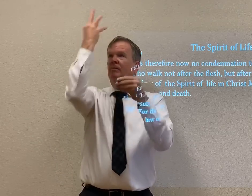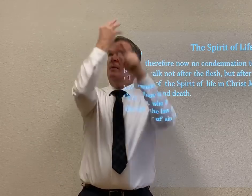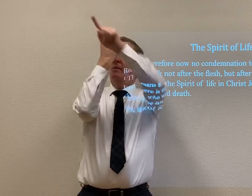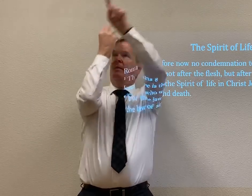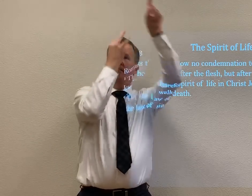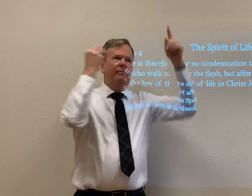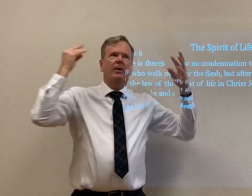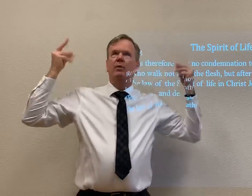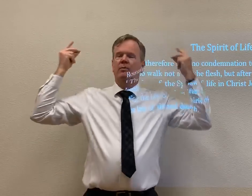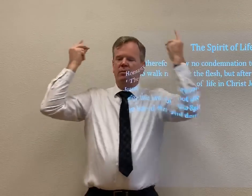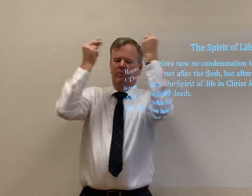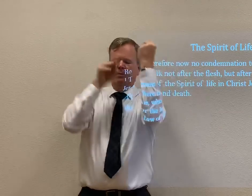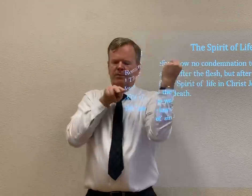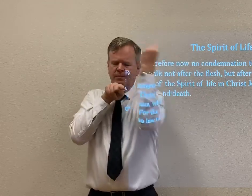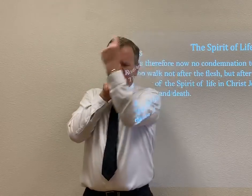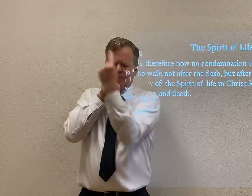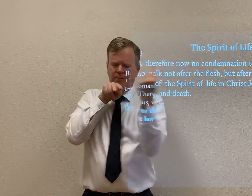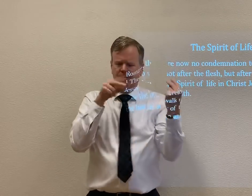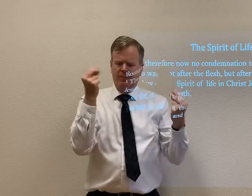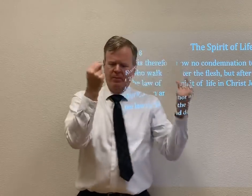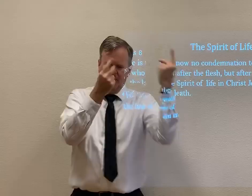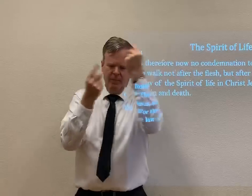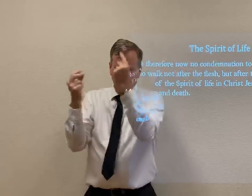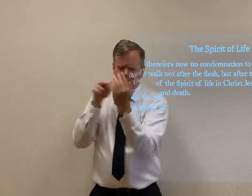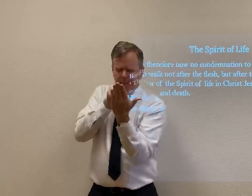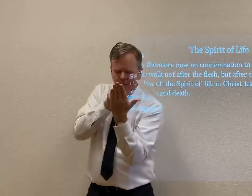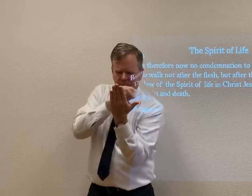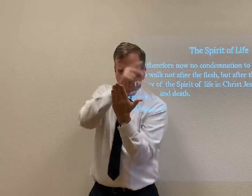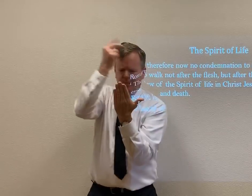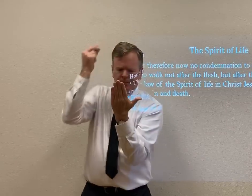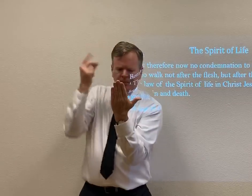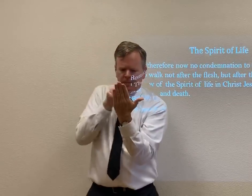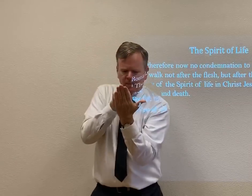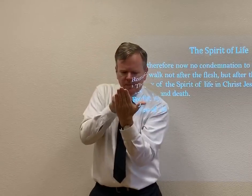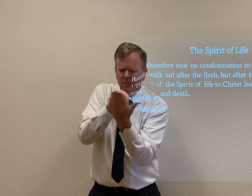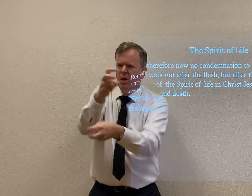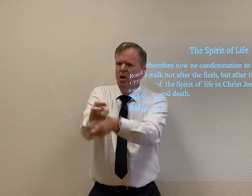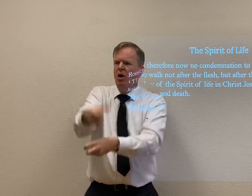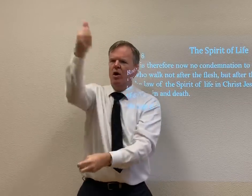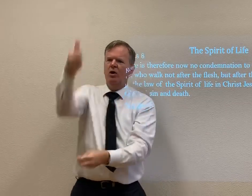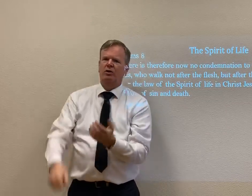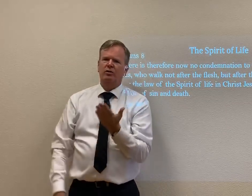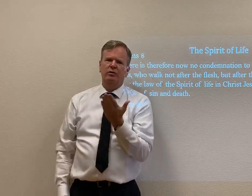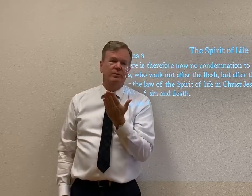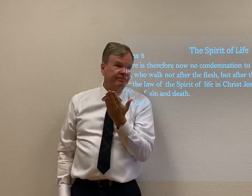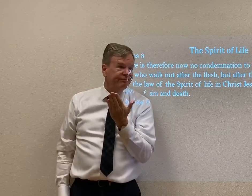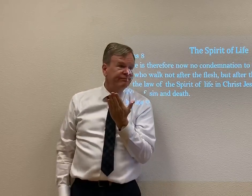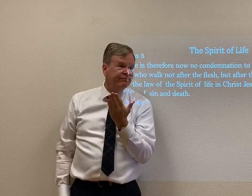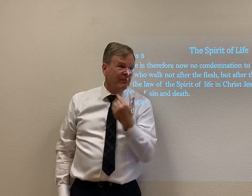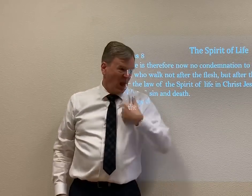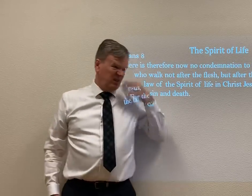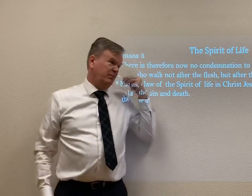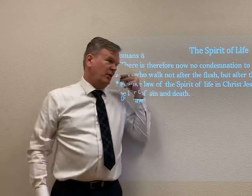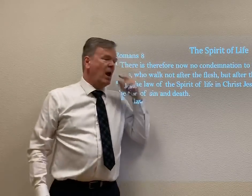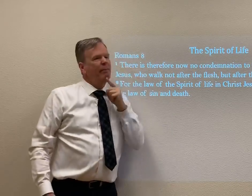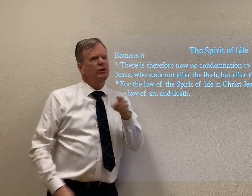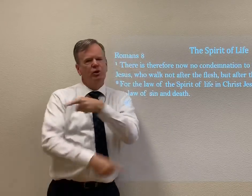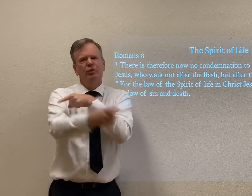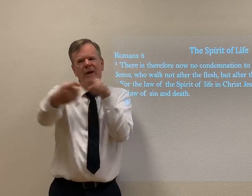you think about all the to-dos. Usually when it comes to that point, we think of our to-dos and we try to read through our thoughts. I've